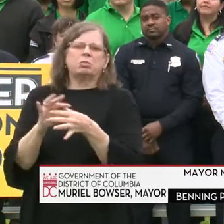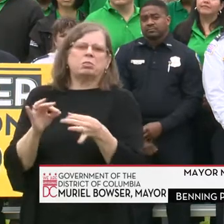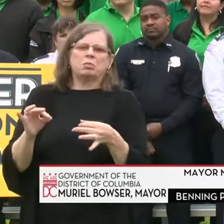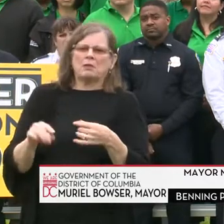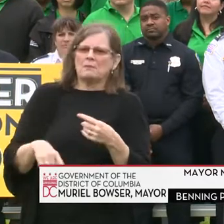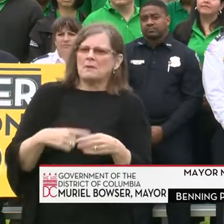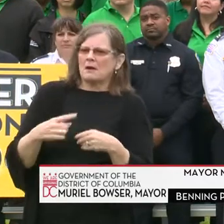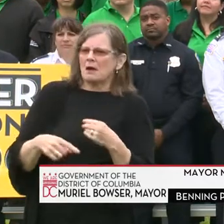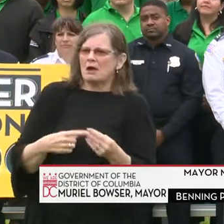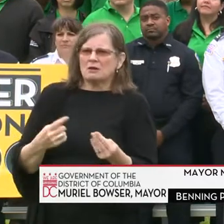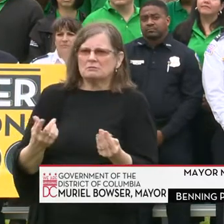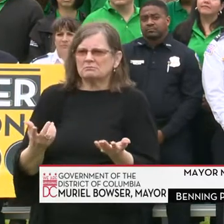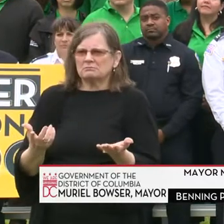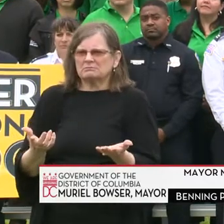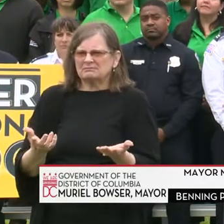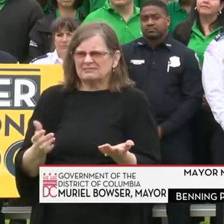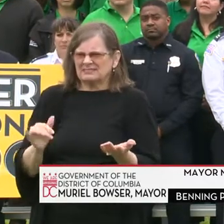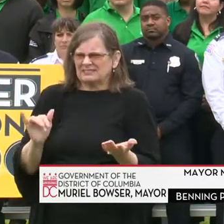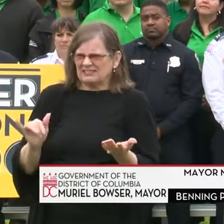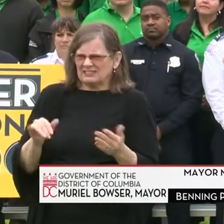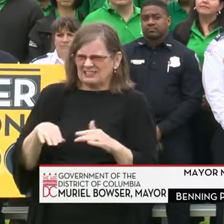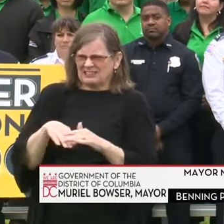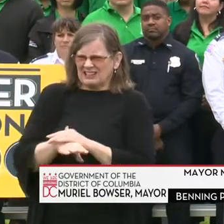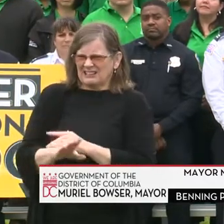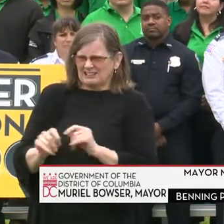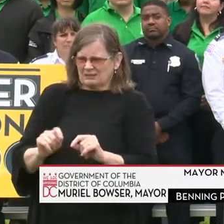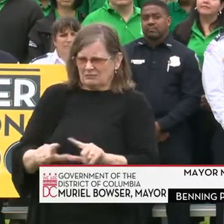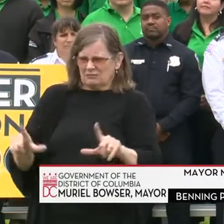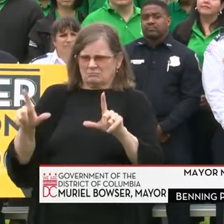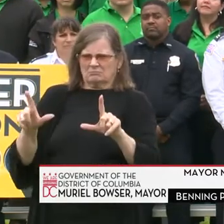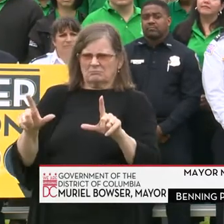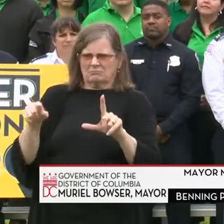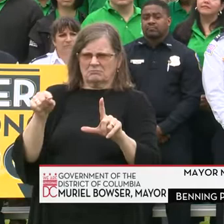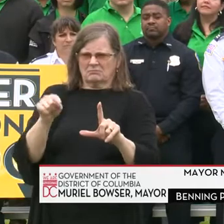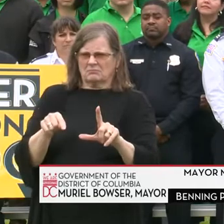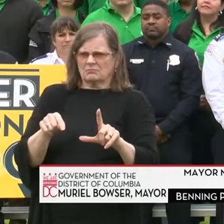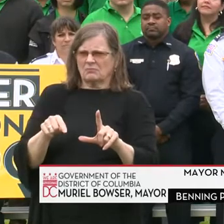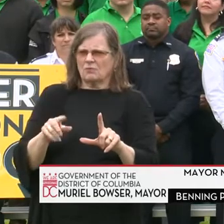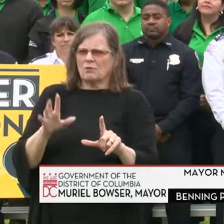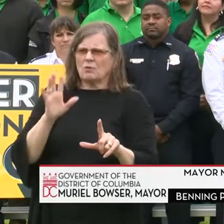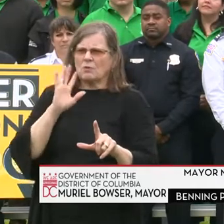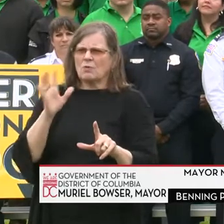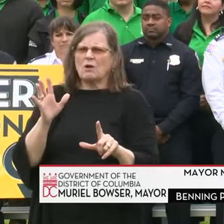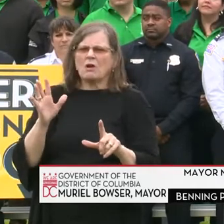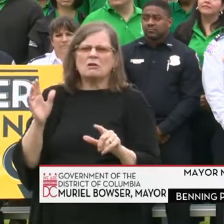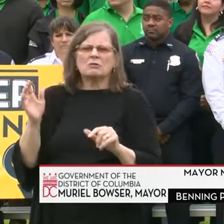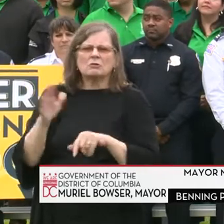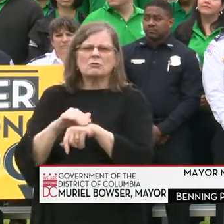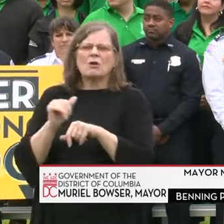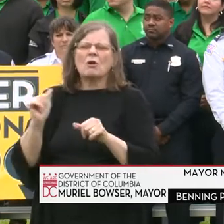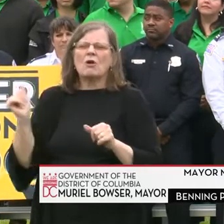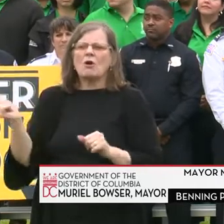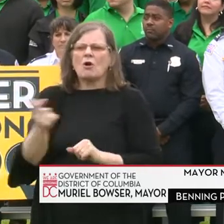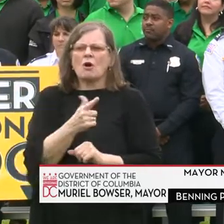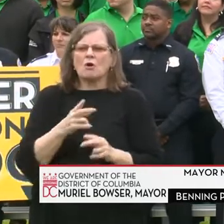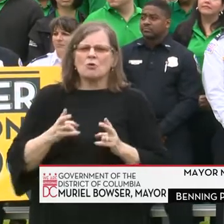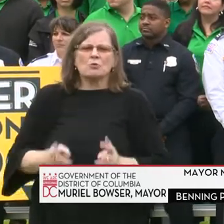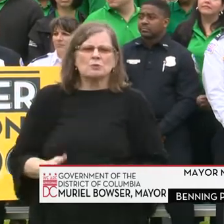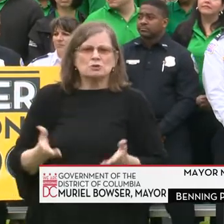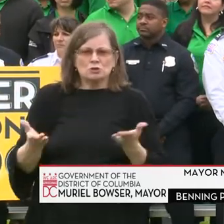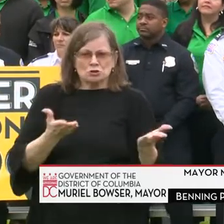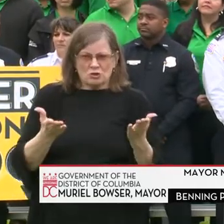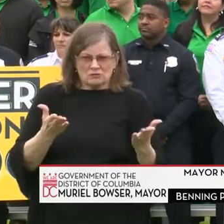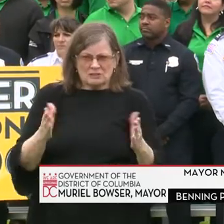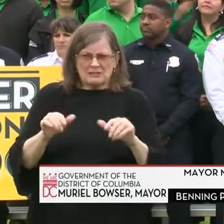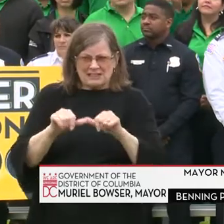an arena like this. But we're also going to call on all of our human services agencies so that we're reaching out